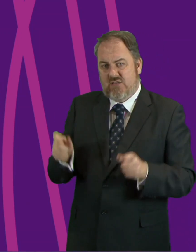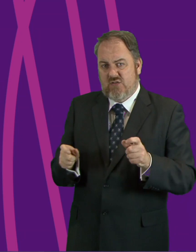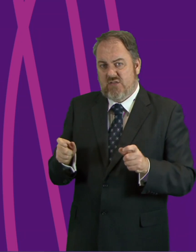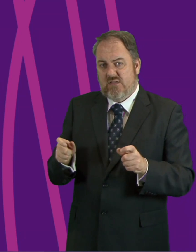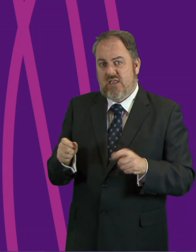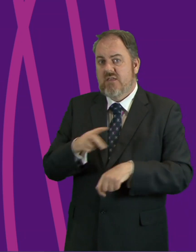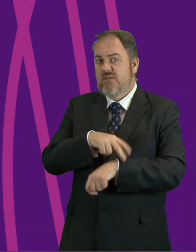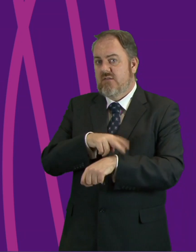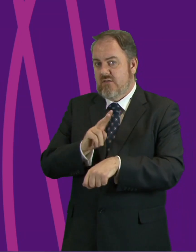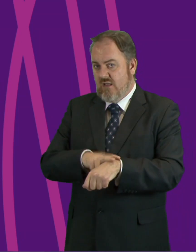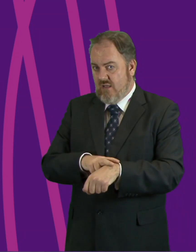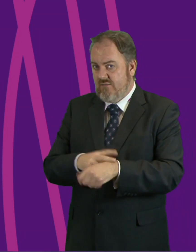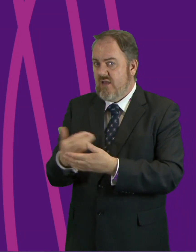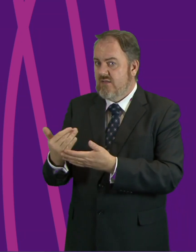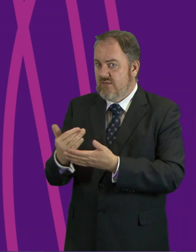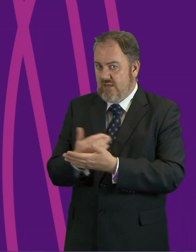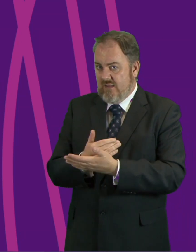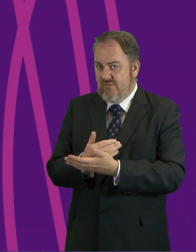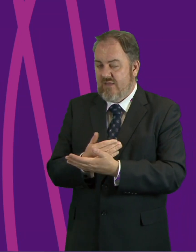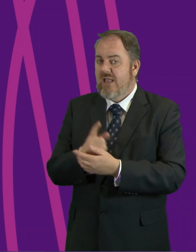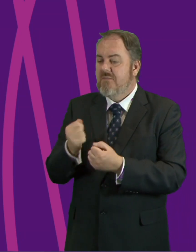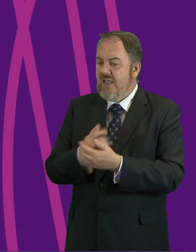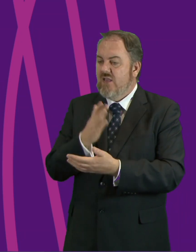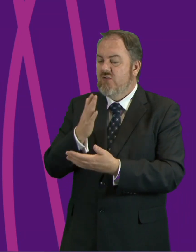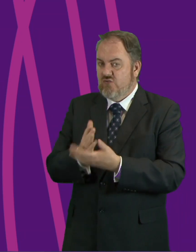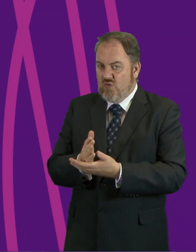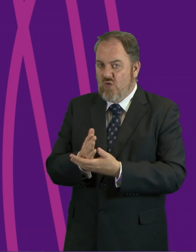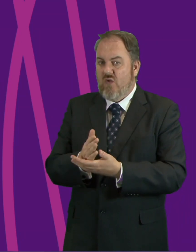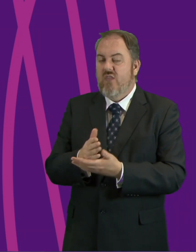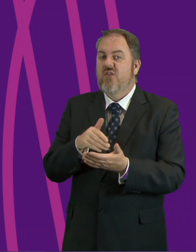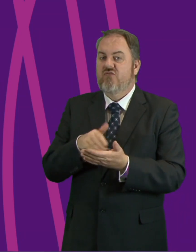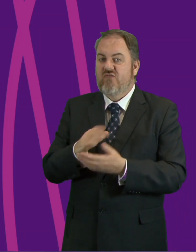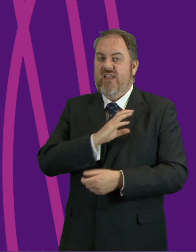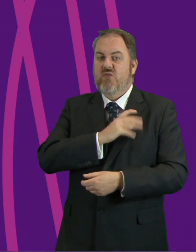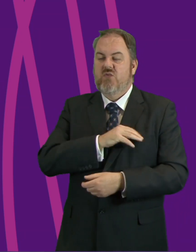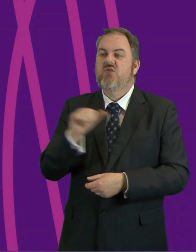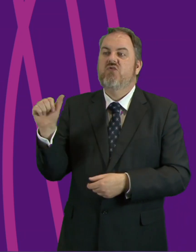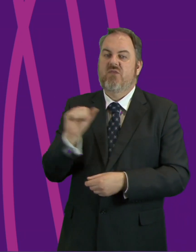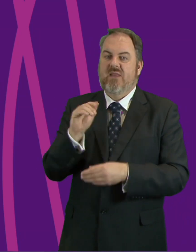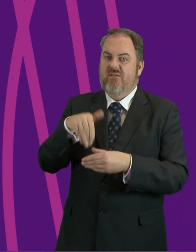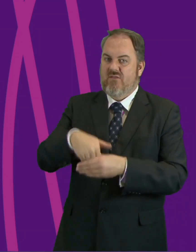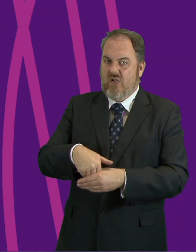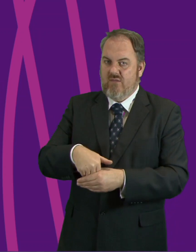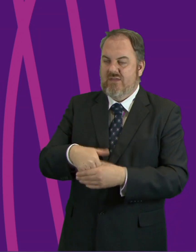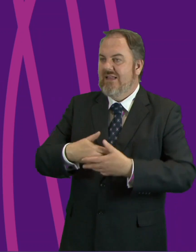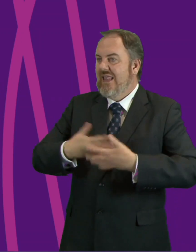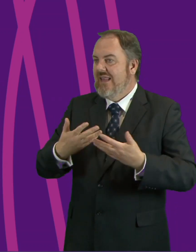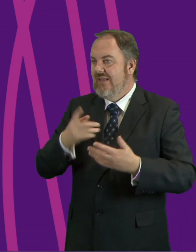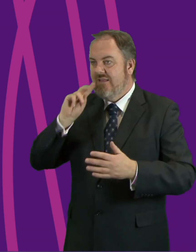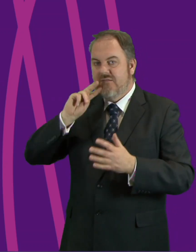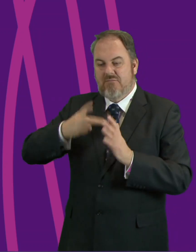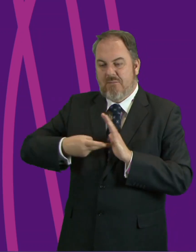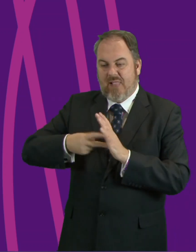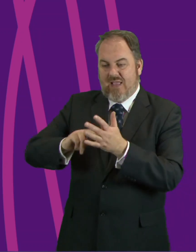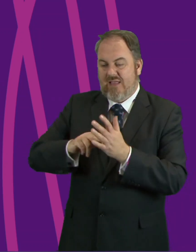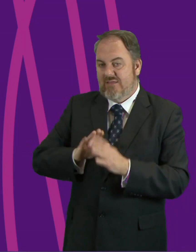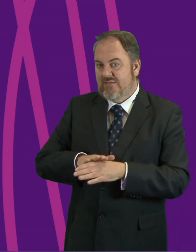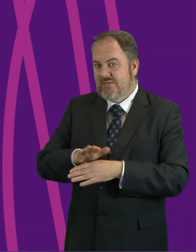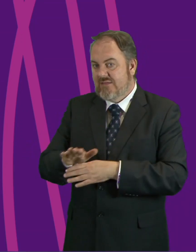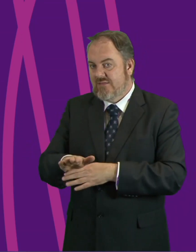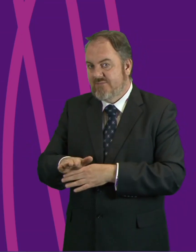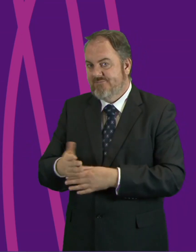in services without the full agreement of the trade unions? Surely that's the least we can do for our key transport workers. First